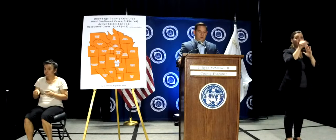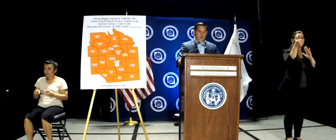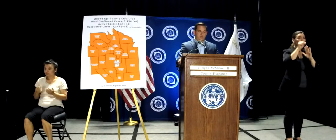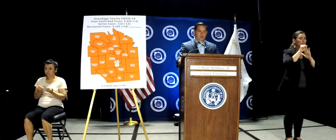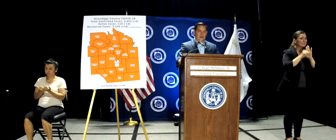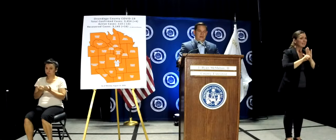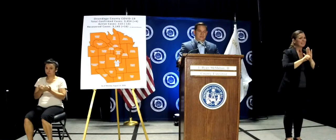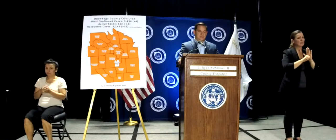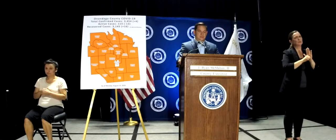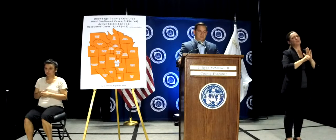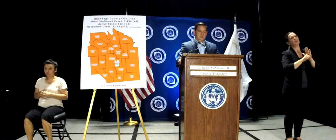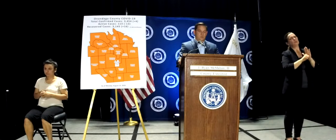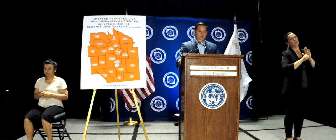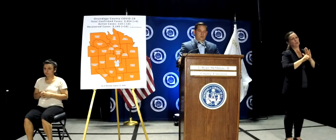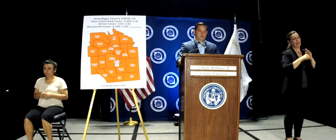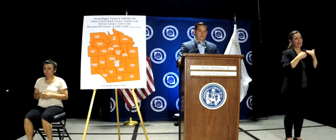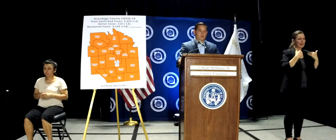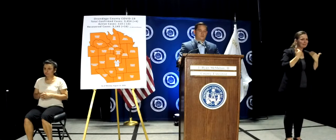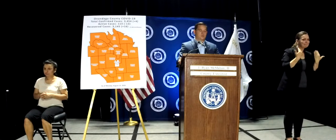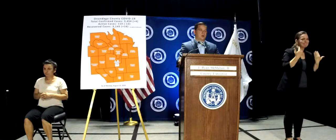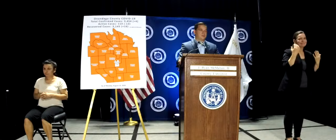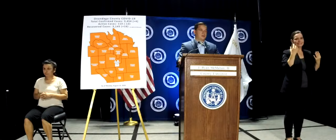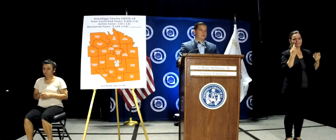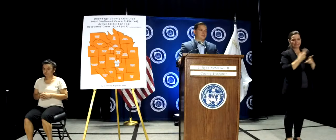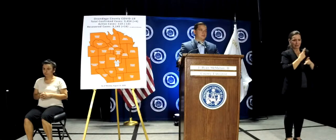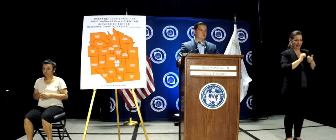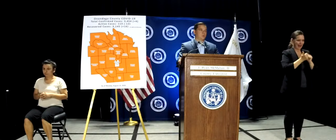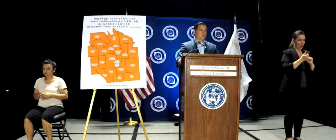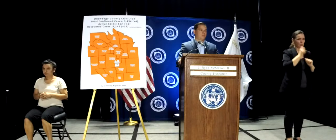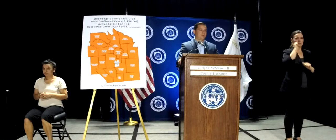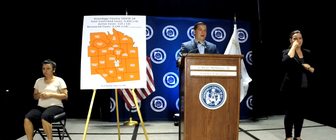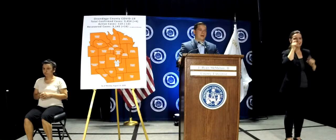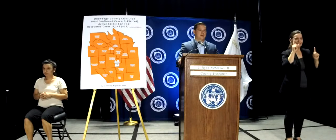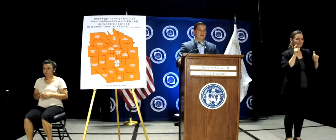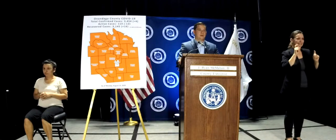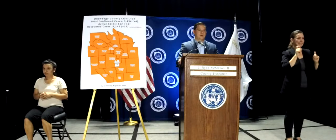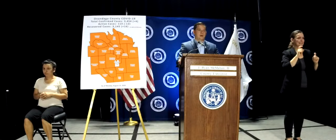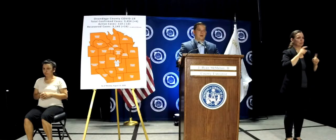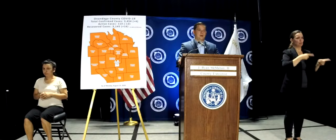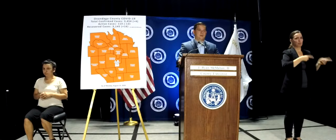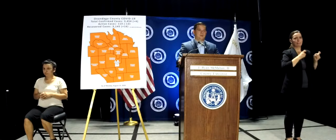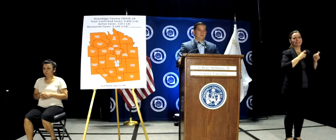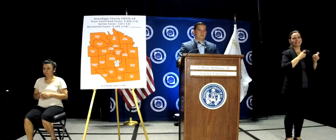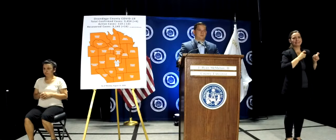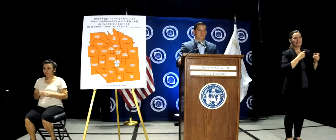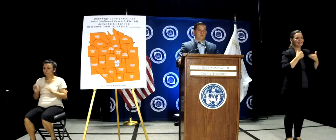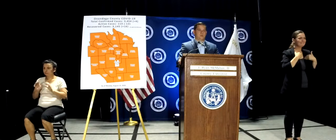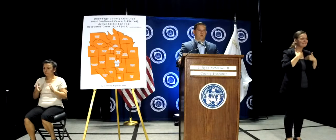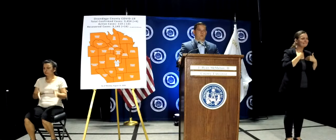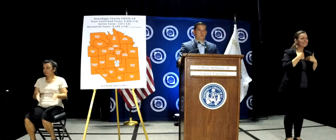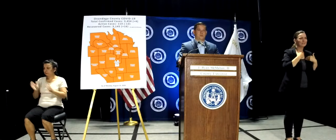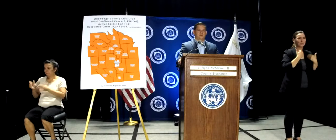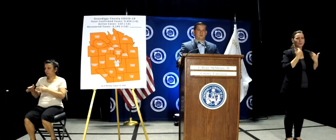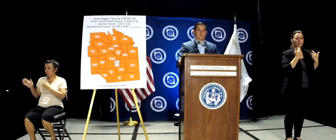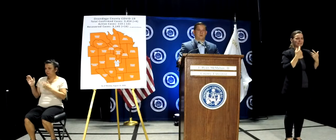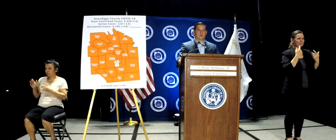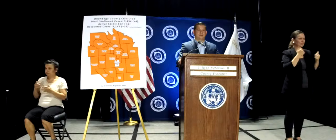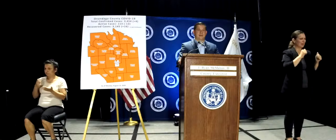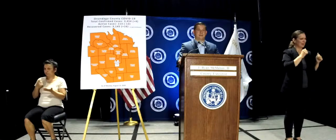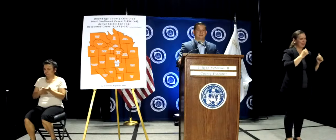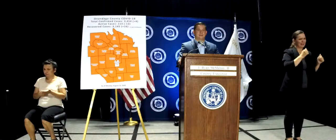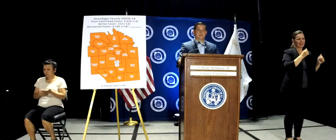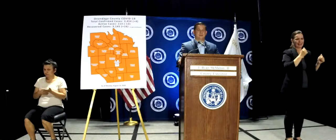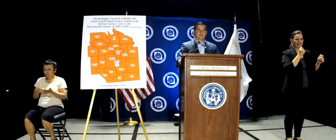certainly all the other guidance related to restaurants as is will apply. There still will be no music